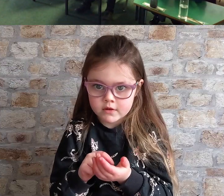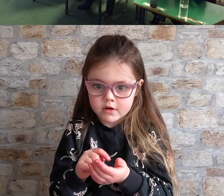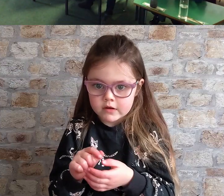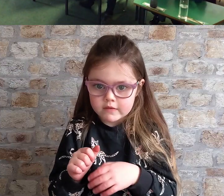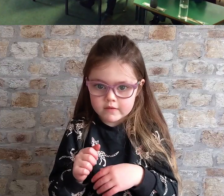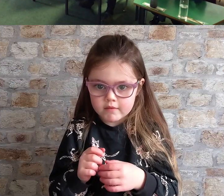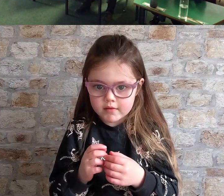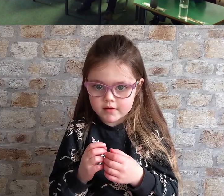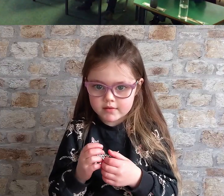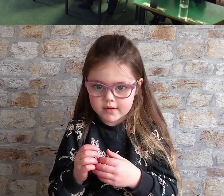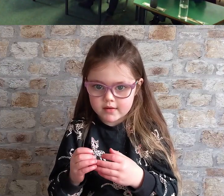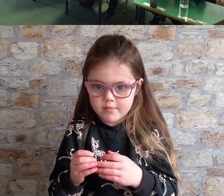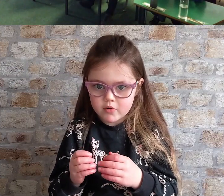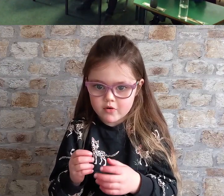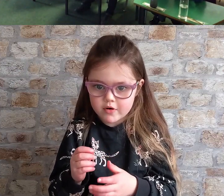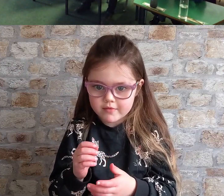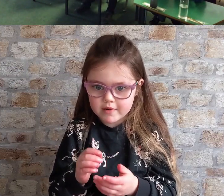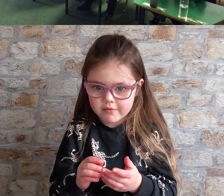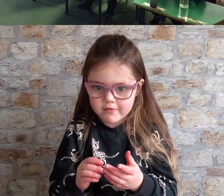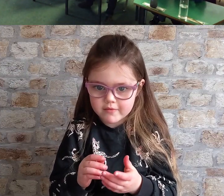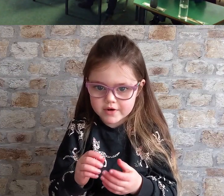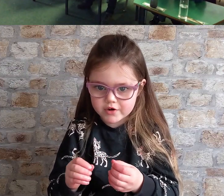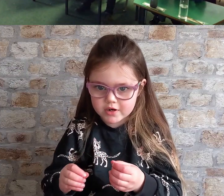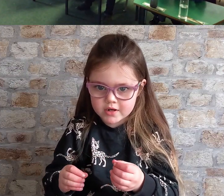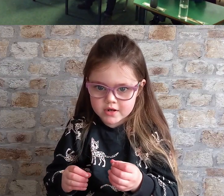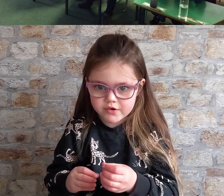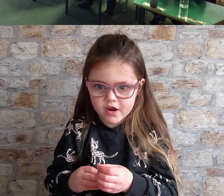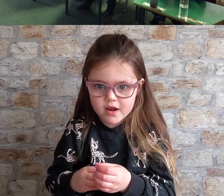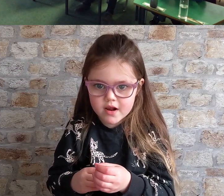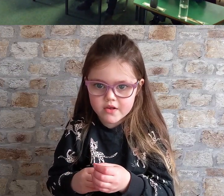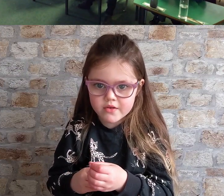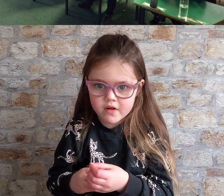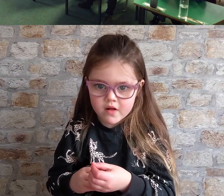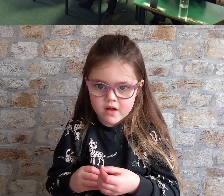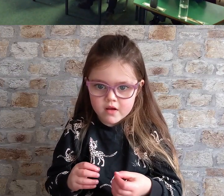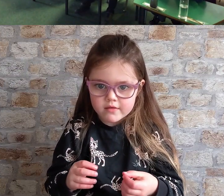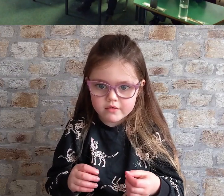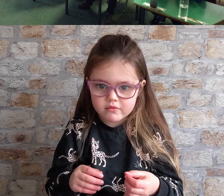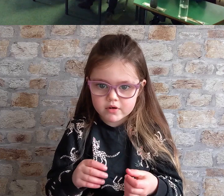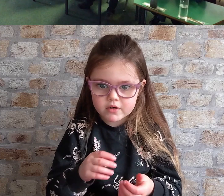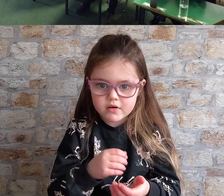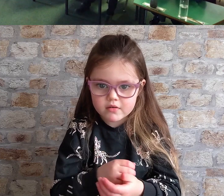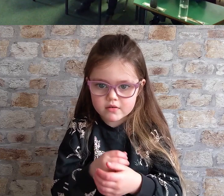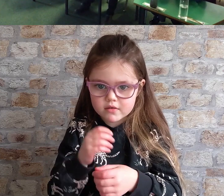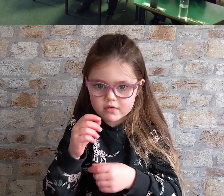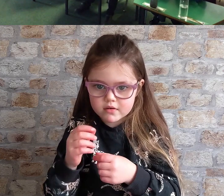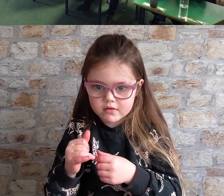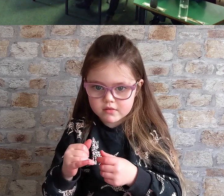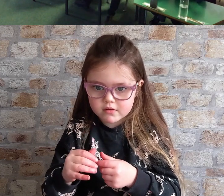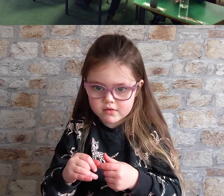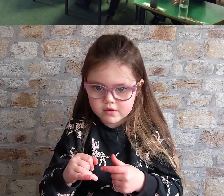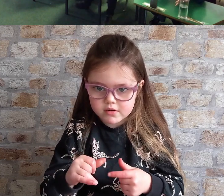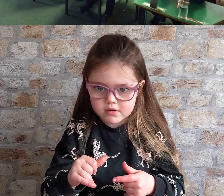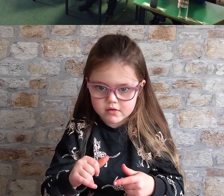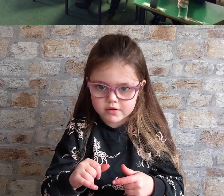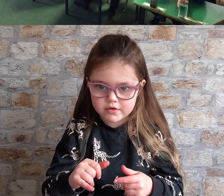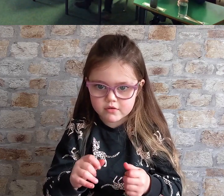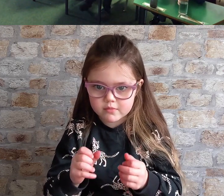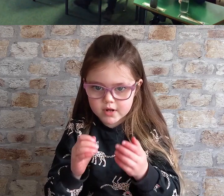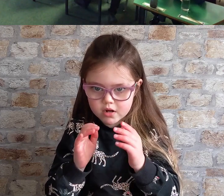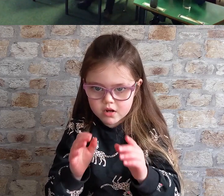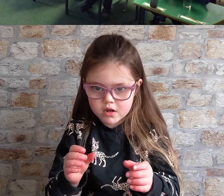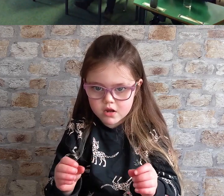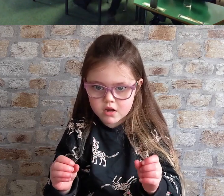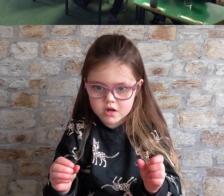From the moment we are born we're always changing To the moment that we say our